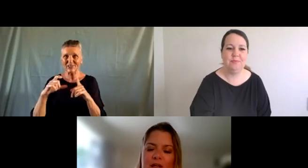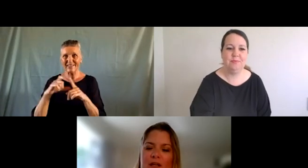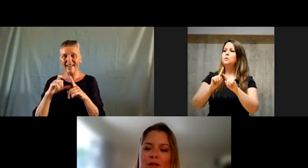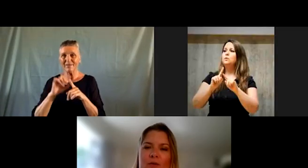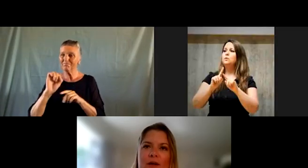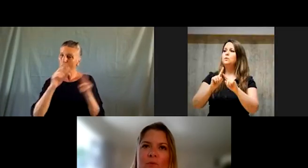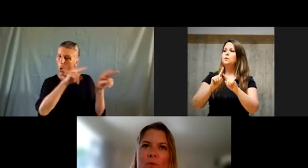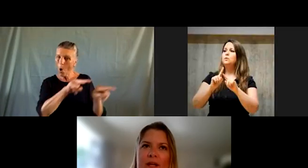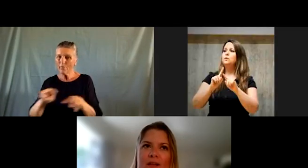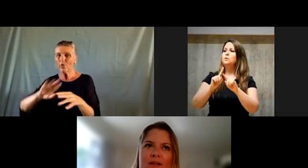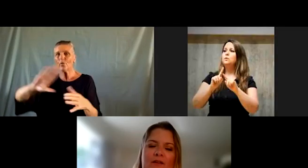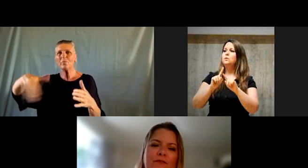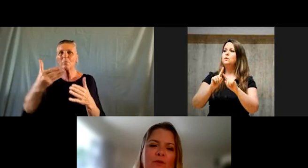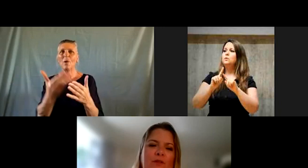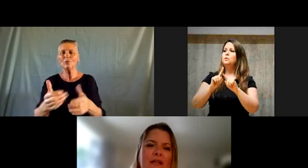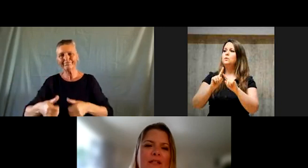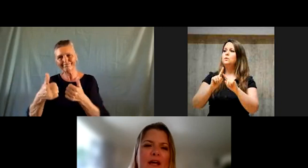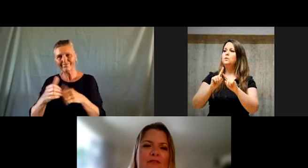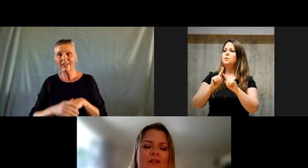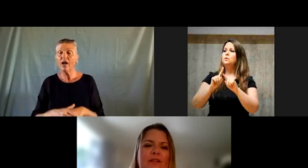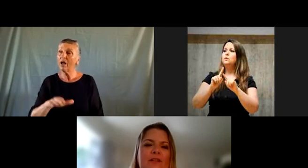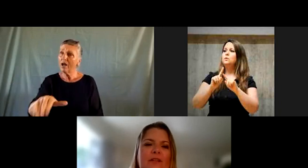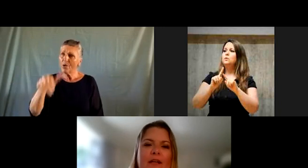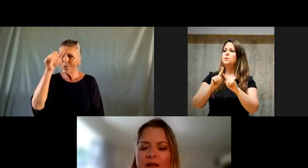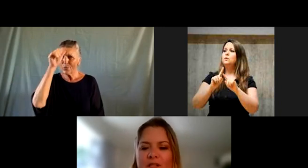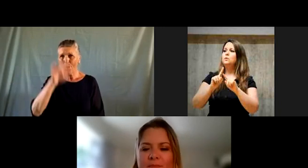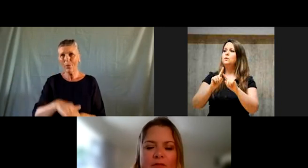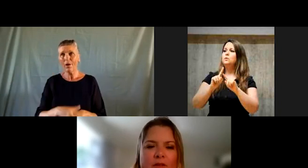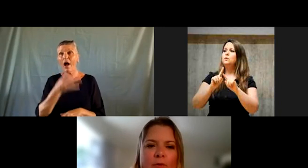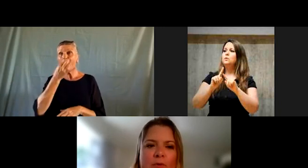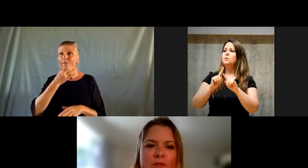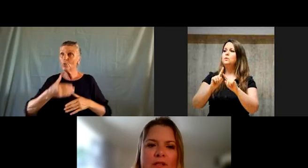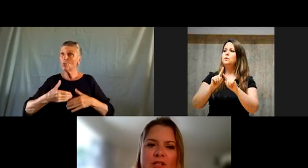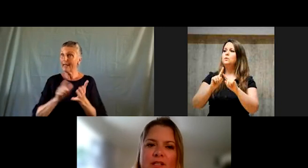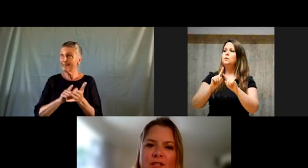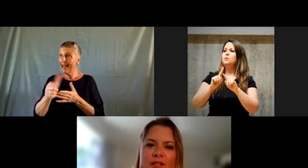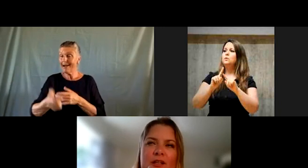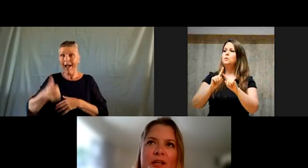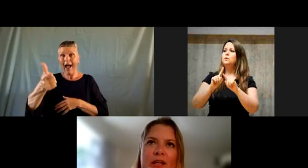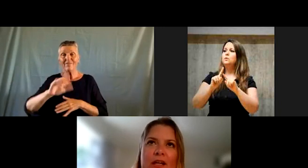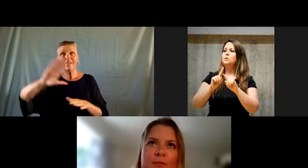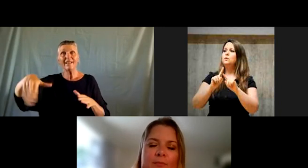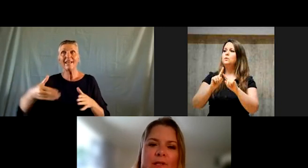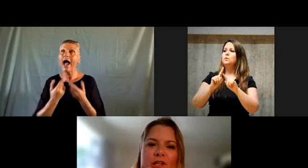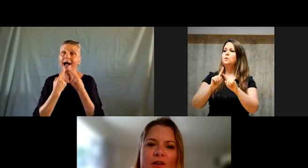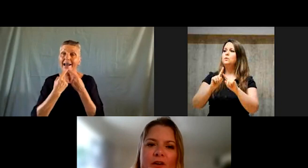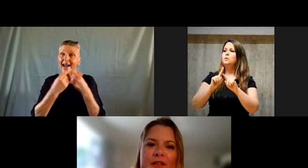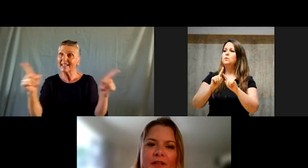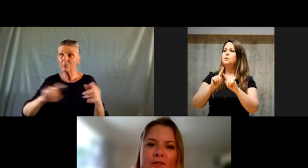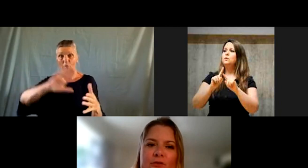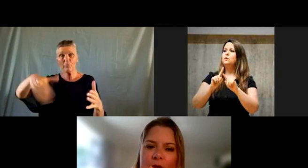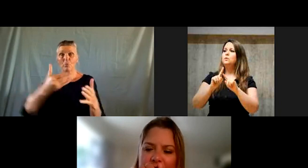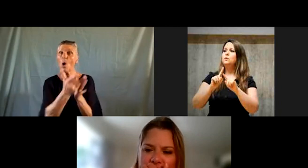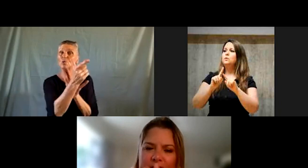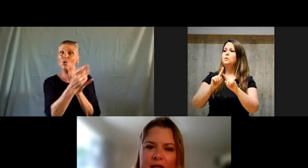proposed. You know, when a few days after the announcement of the proposed legislation, MP Jen